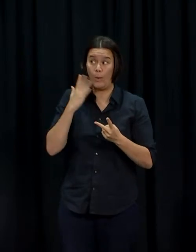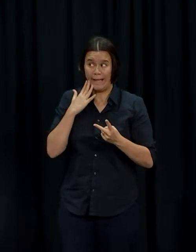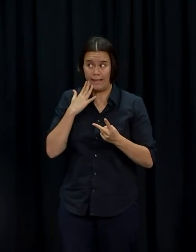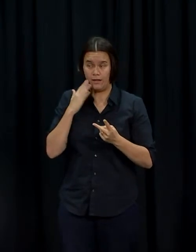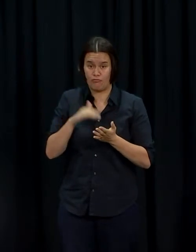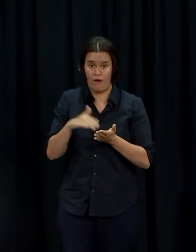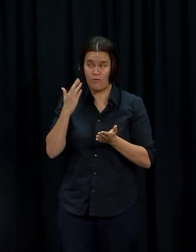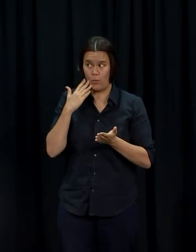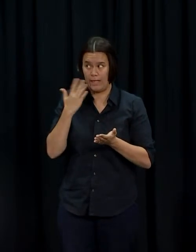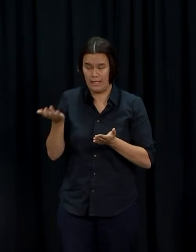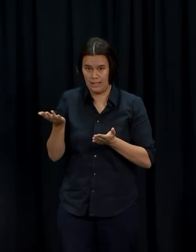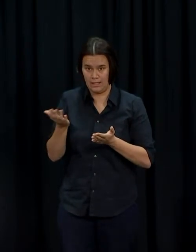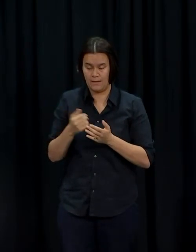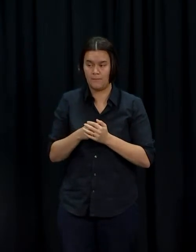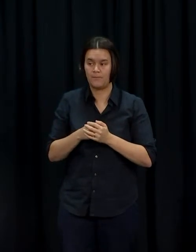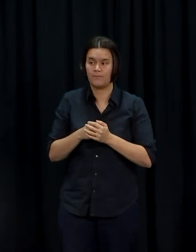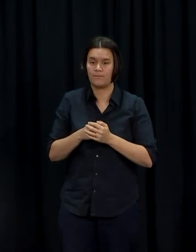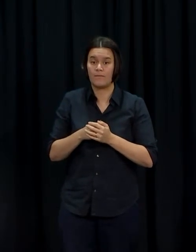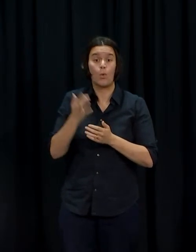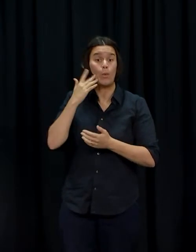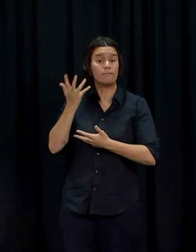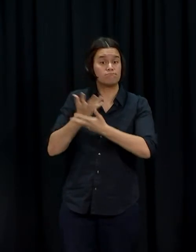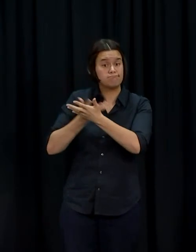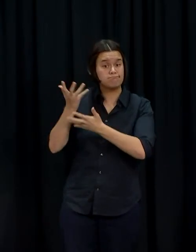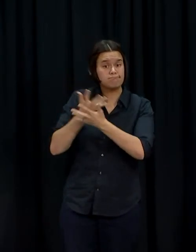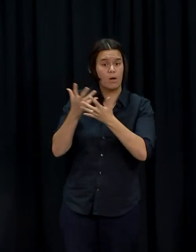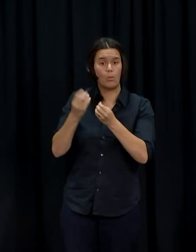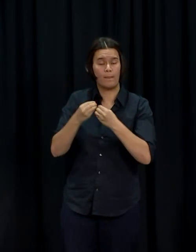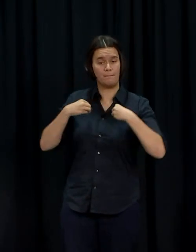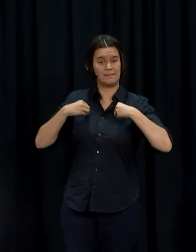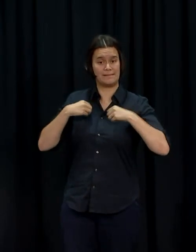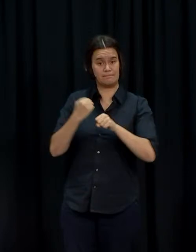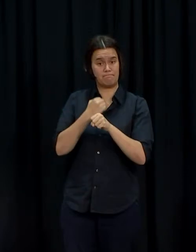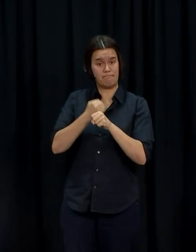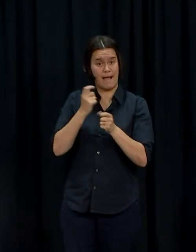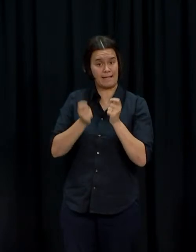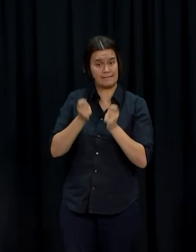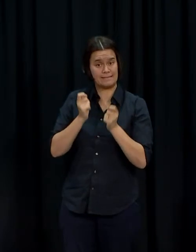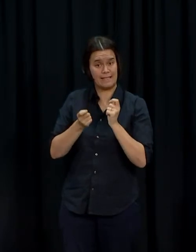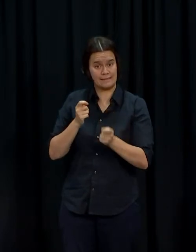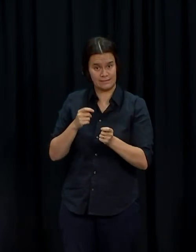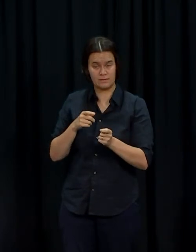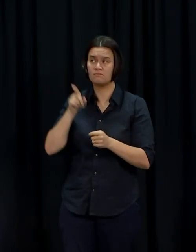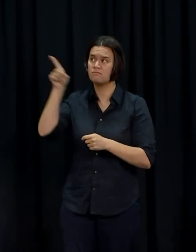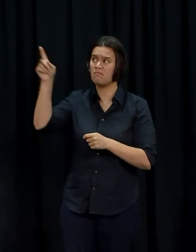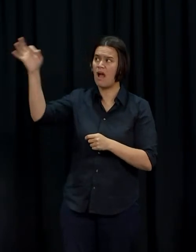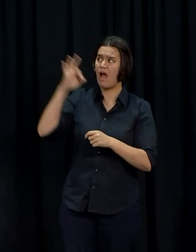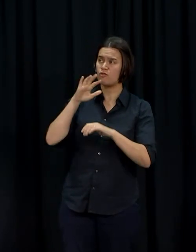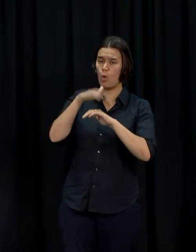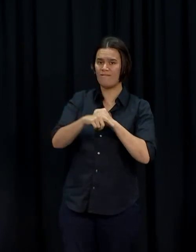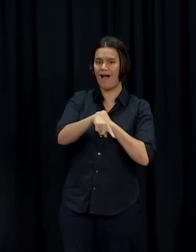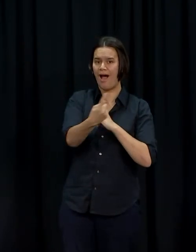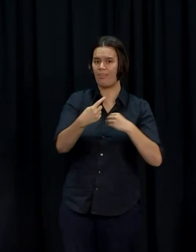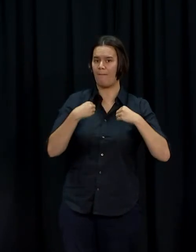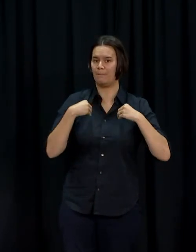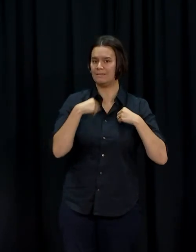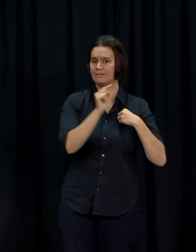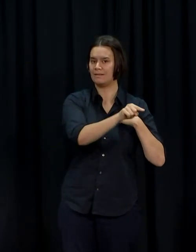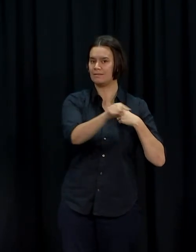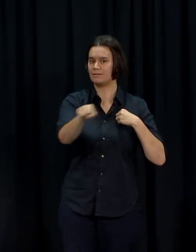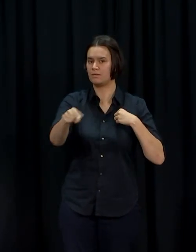that conversation, I was asked about the orders that that New Zealand-based companies had, and I was asked about